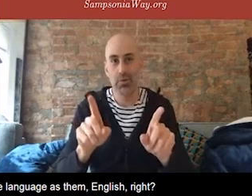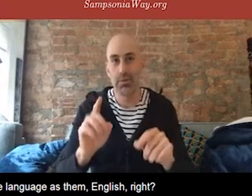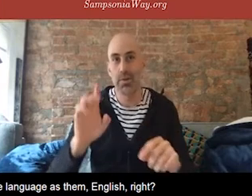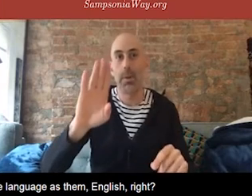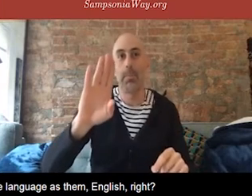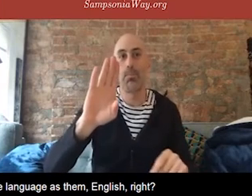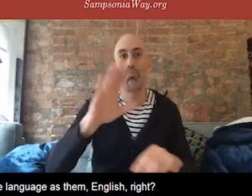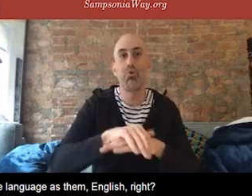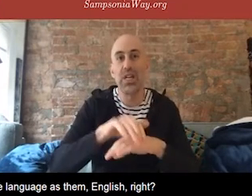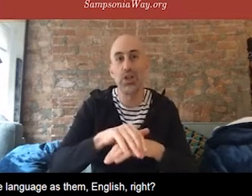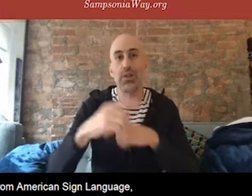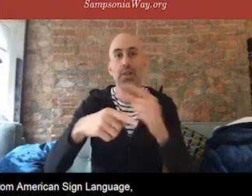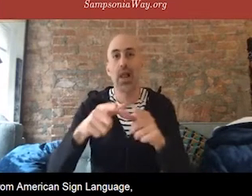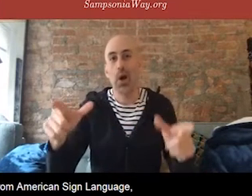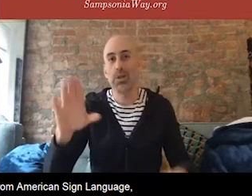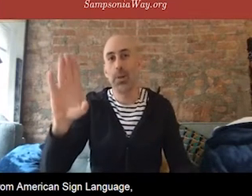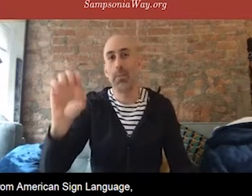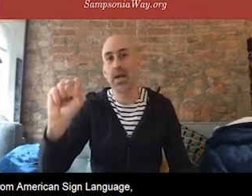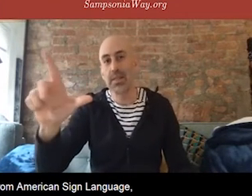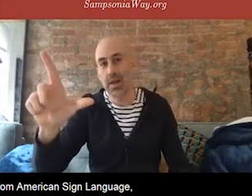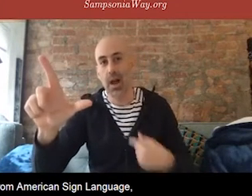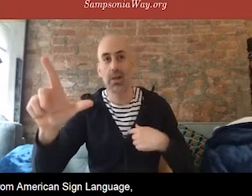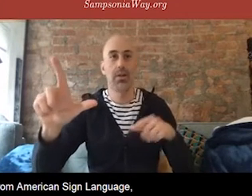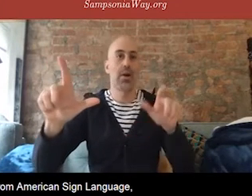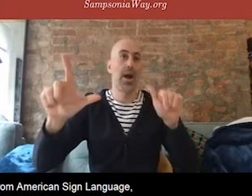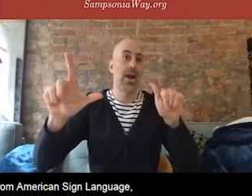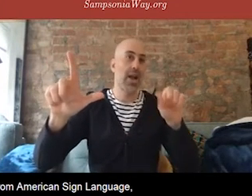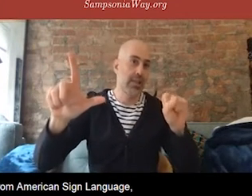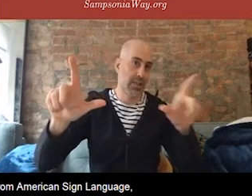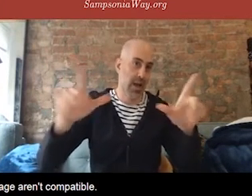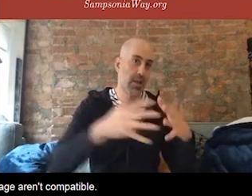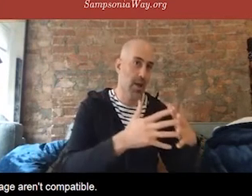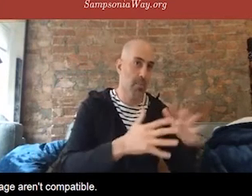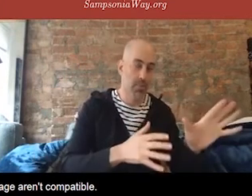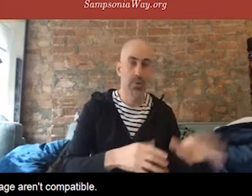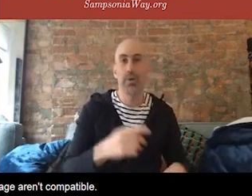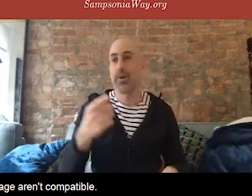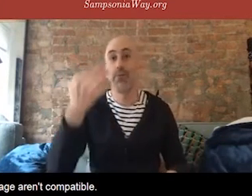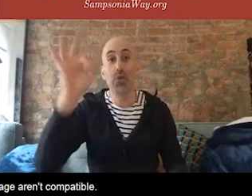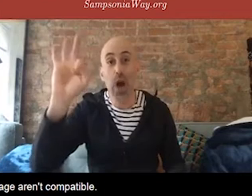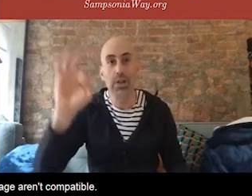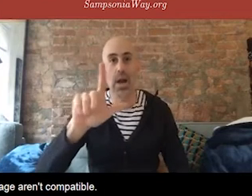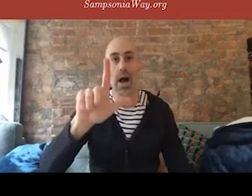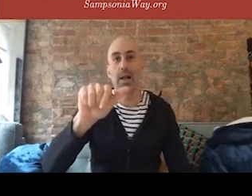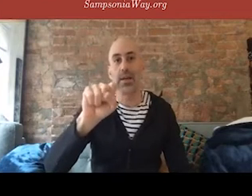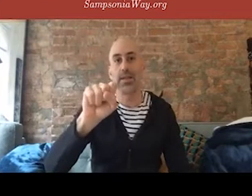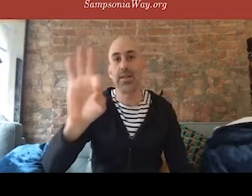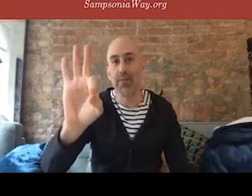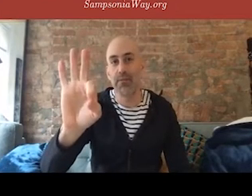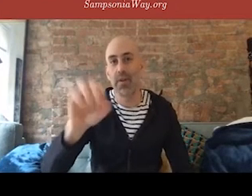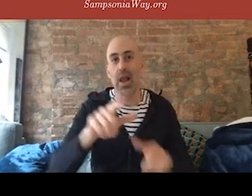write the same language as them, English, right? But British Sign Language is different from American Sign Language. BSL and American Sign Language aren't compatible.